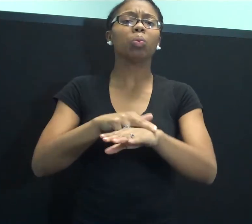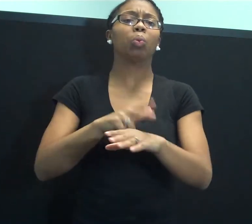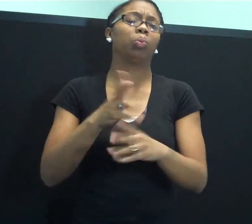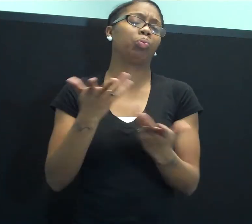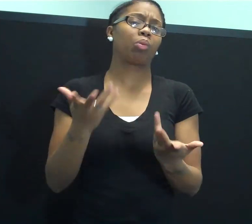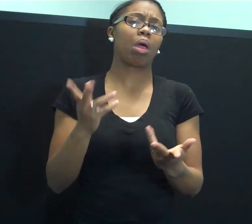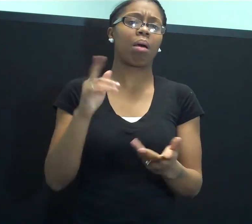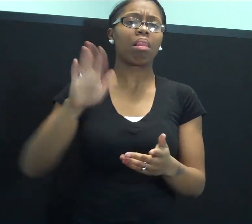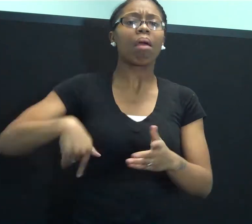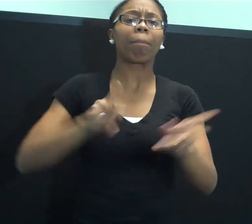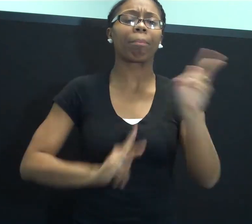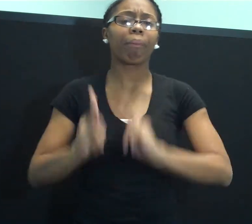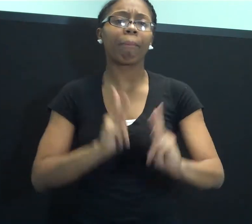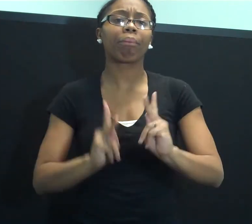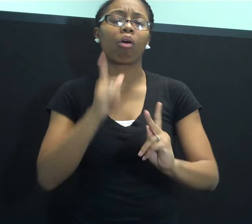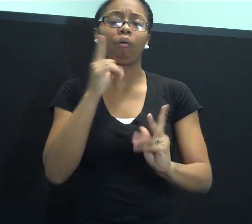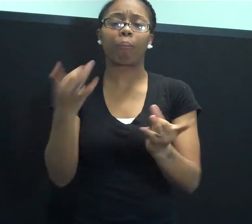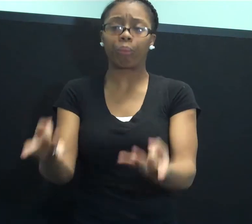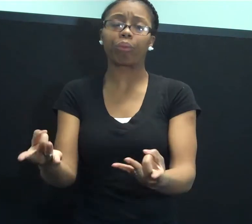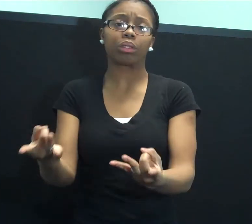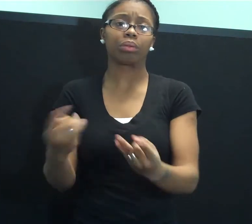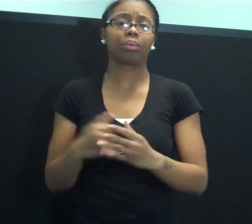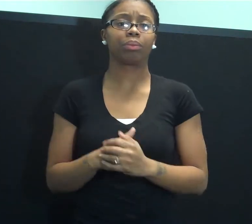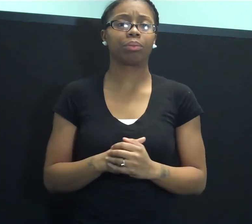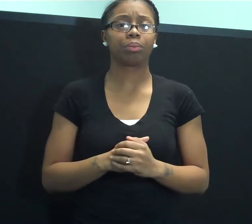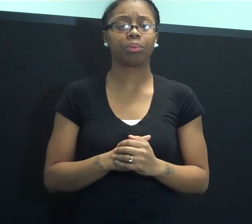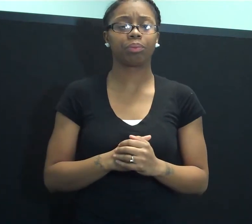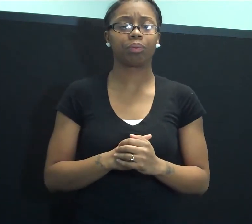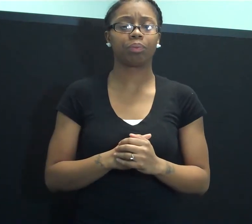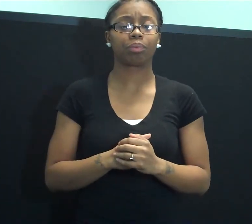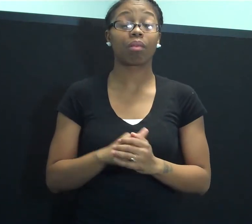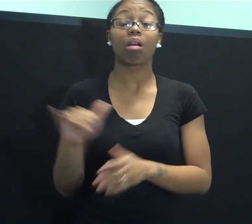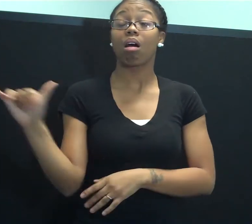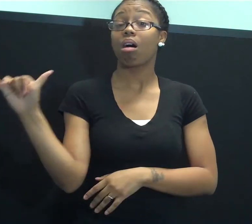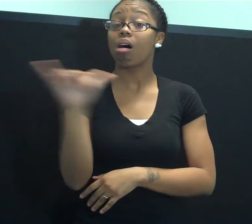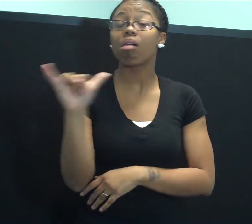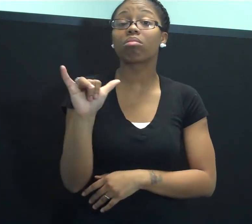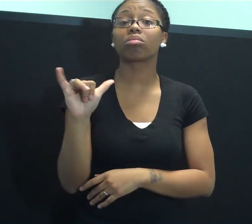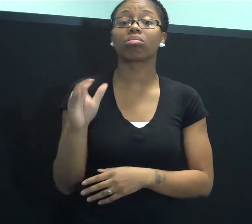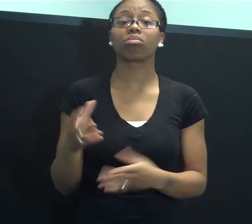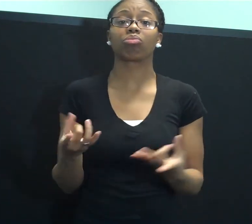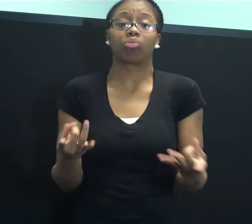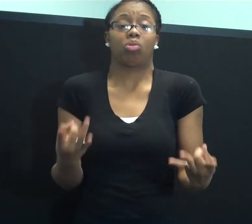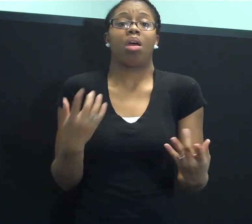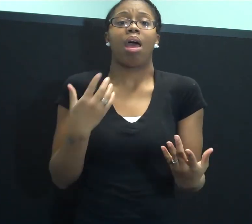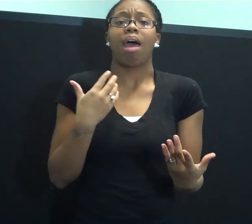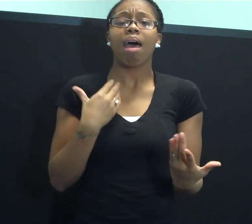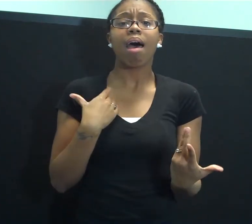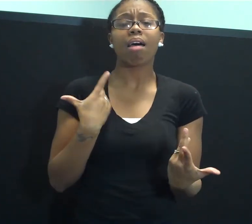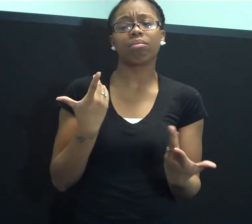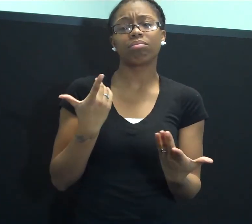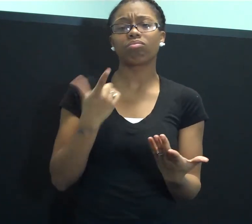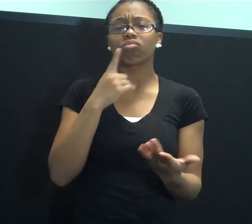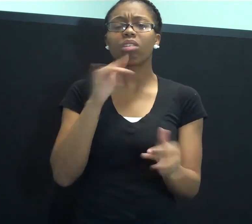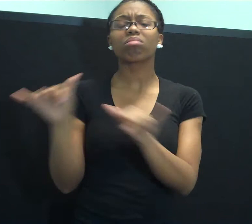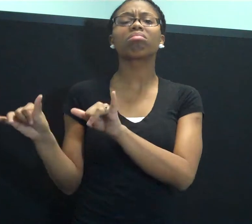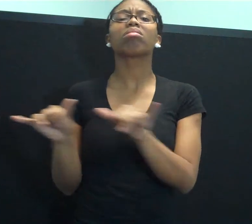Buddhist society. Buddhists also have very familiar patterns of ritual and worship. They go